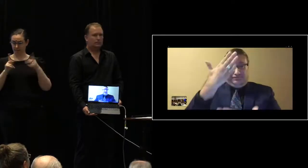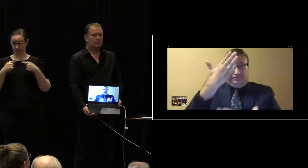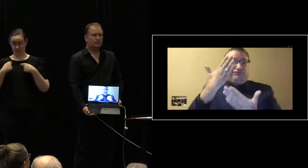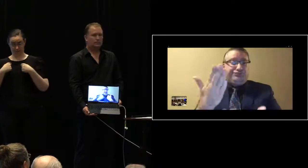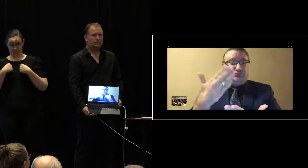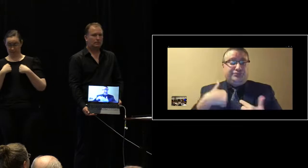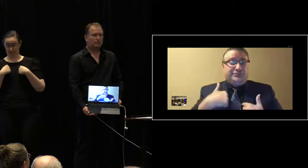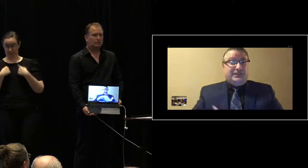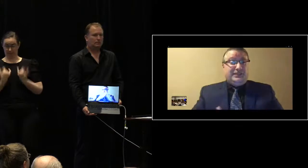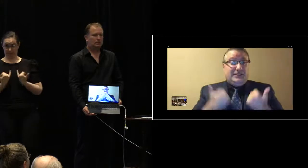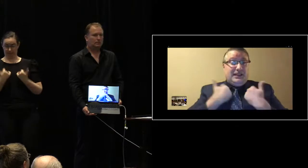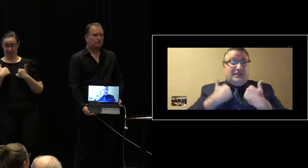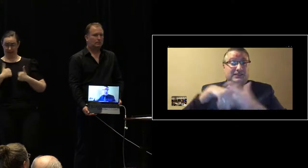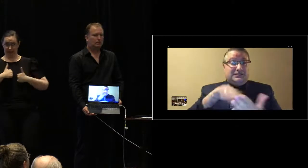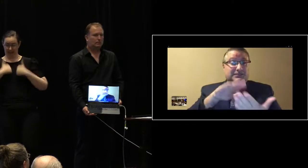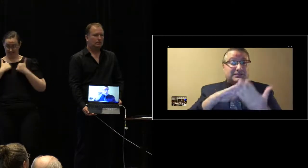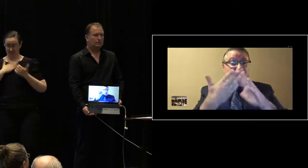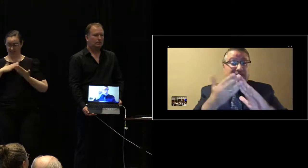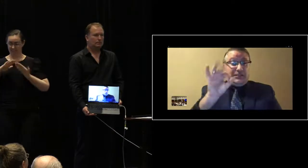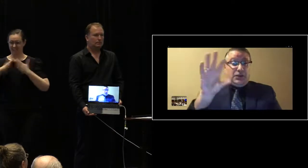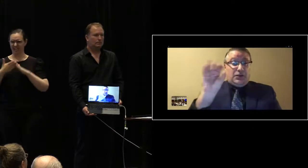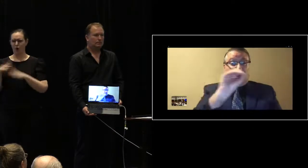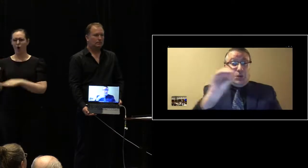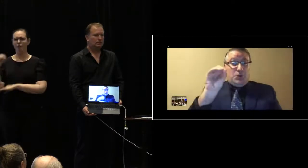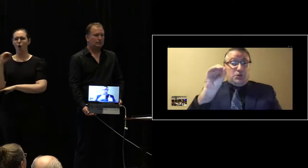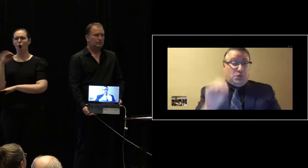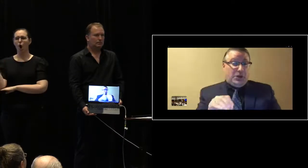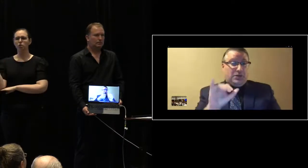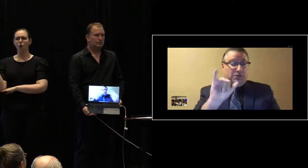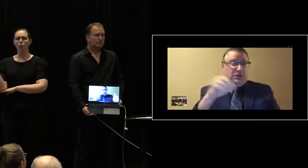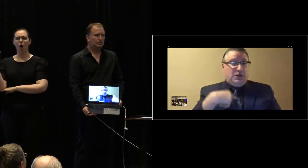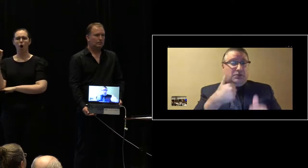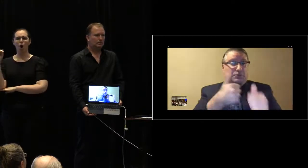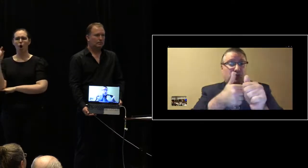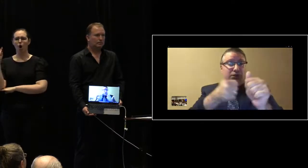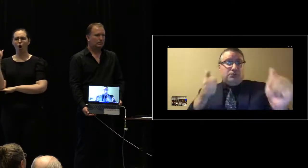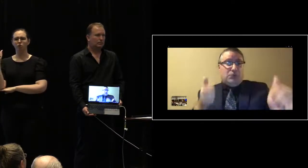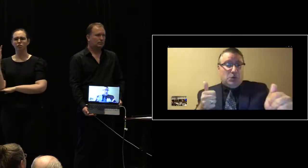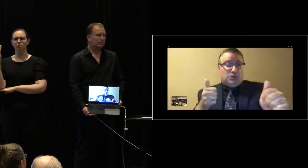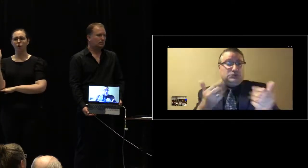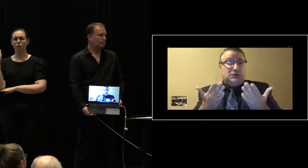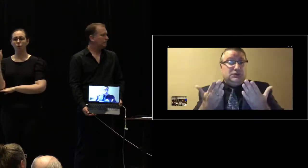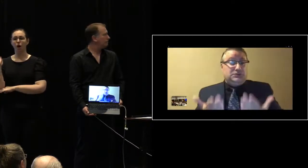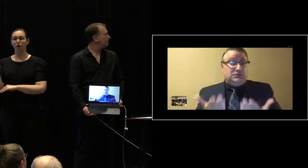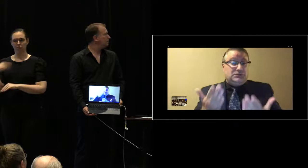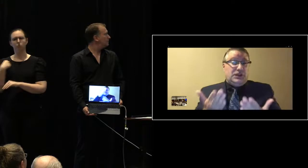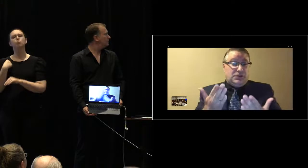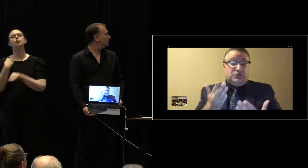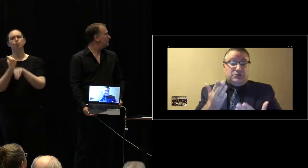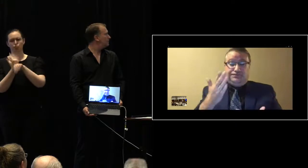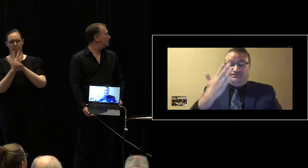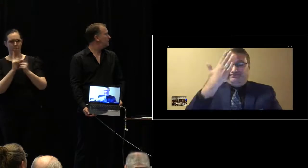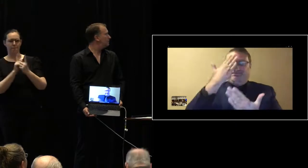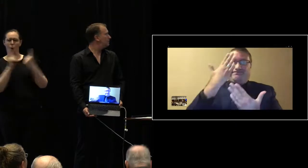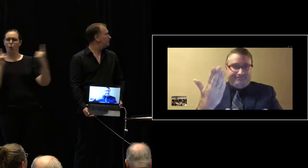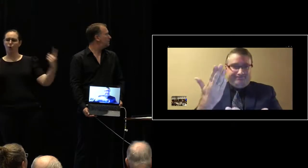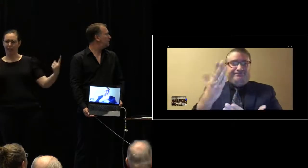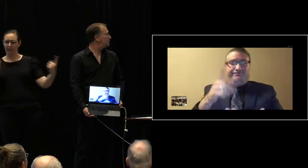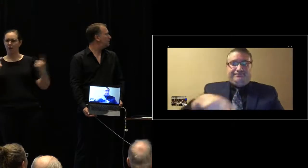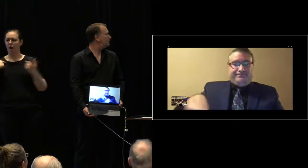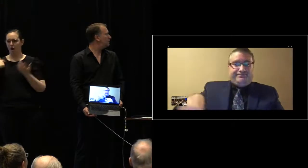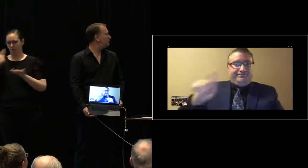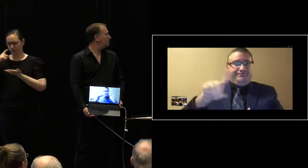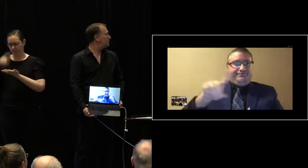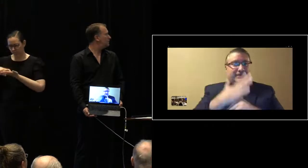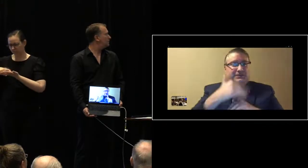to acknowledge the Indigenous people here in the Ottawa area. I am remoting from, and I want